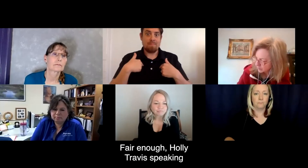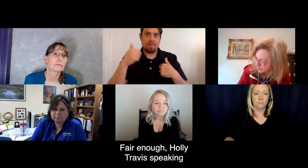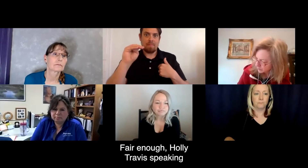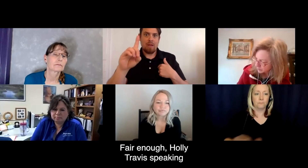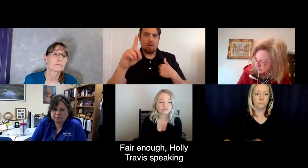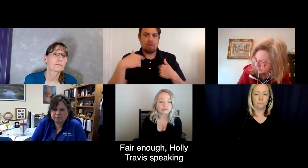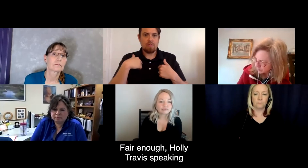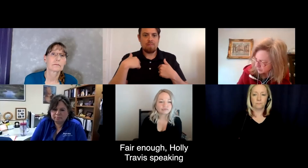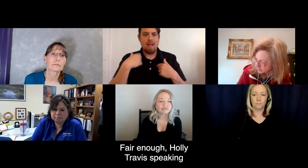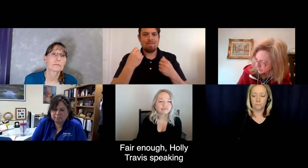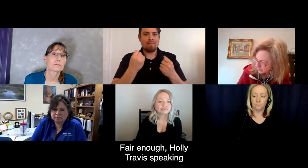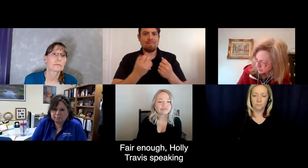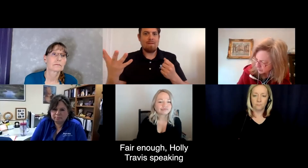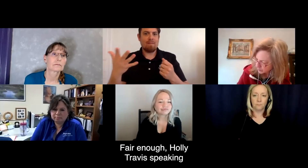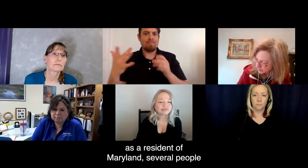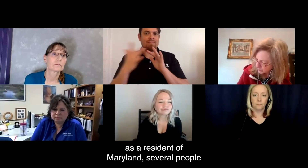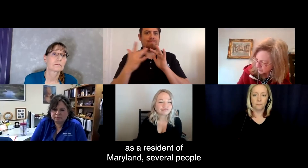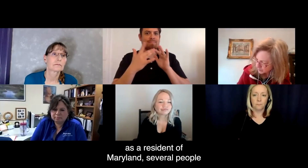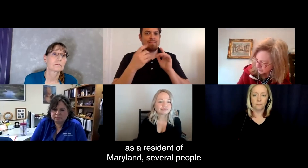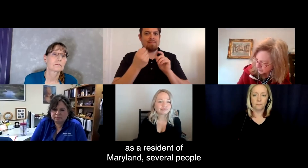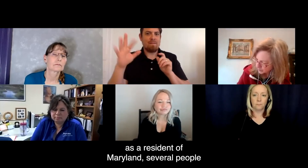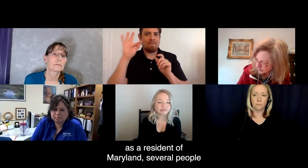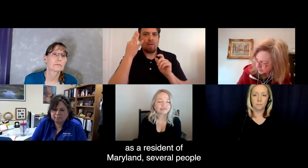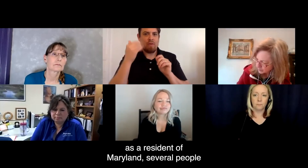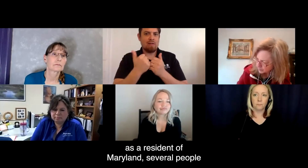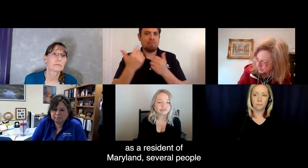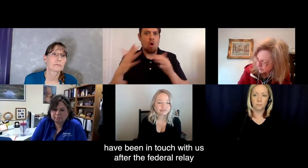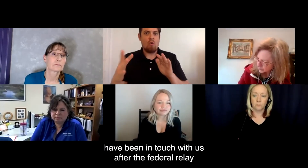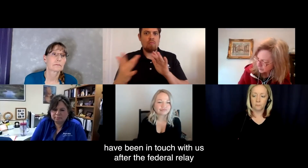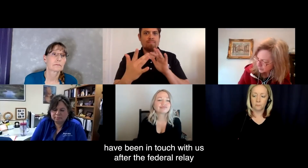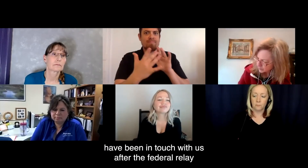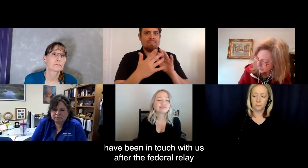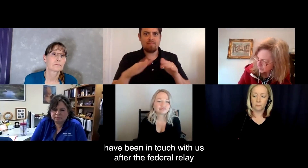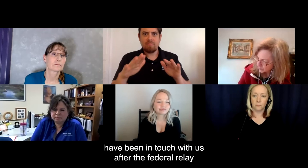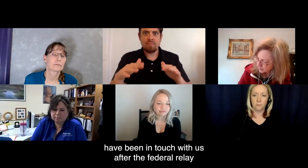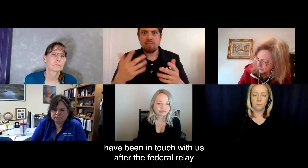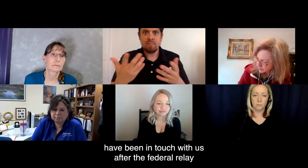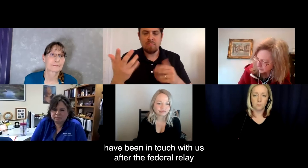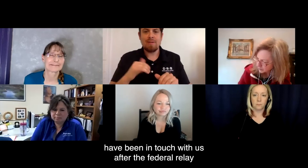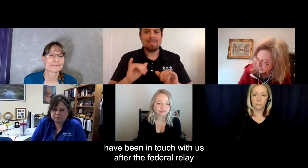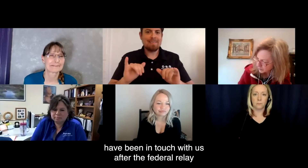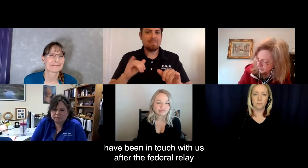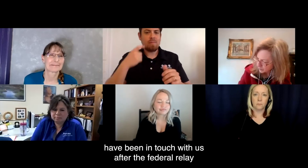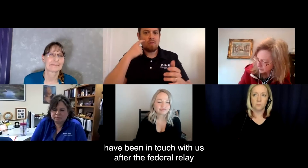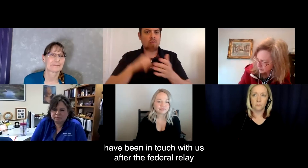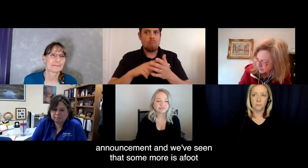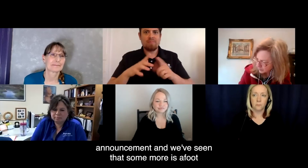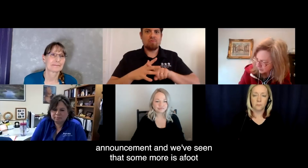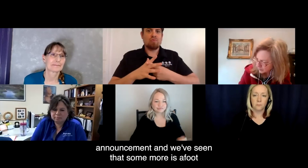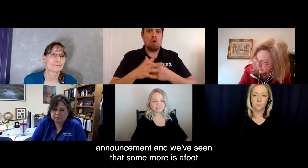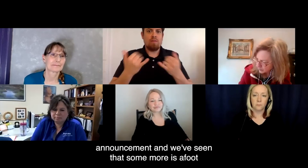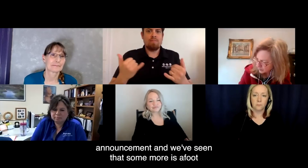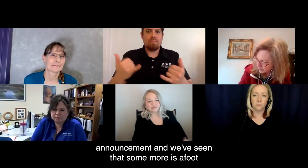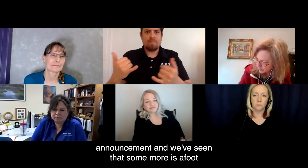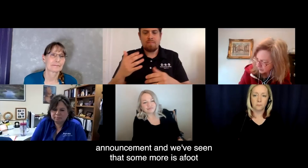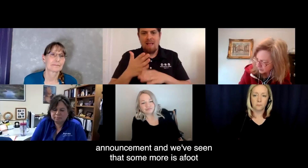Fair enough, Holly. Travis speaking. As a resident of Maryland, several people have been in touch with us after the federal relay